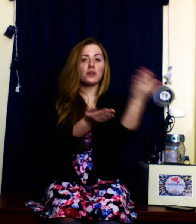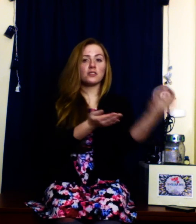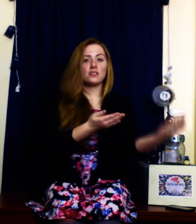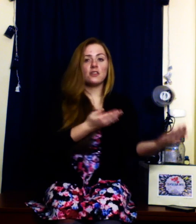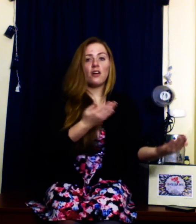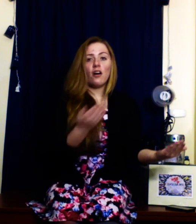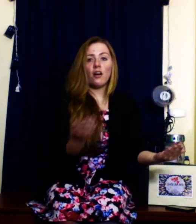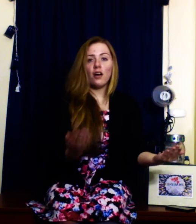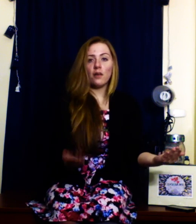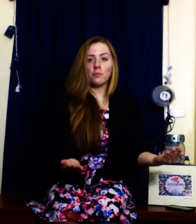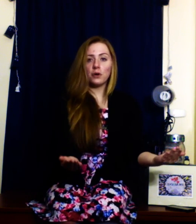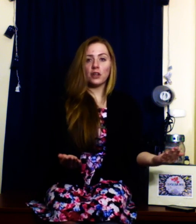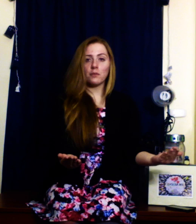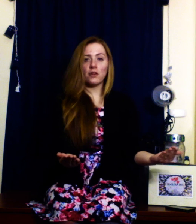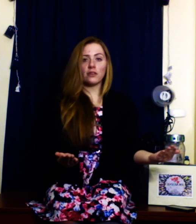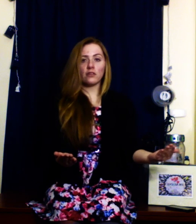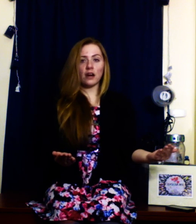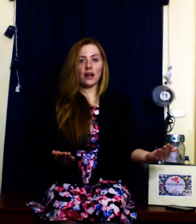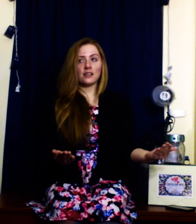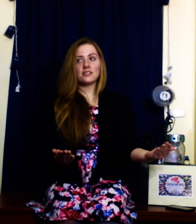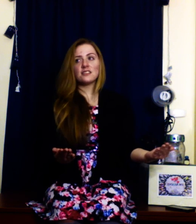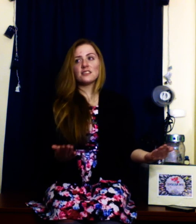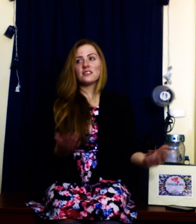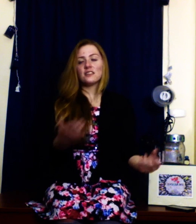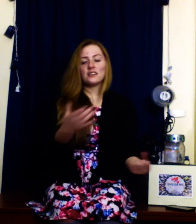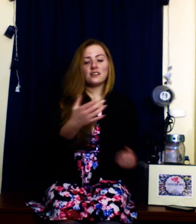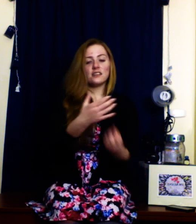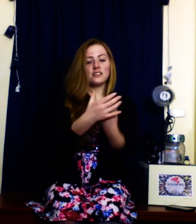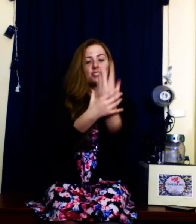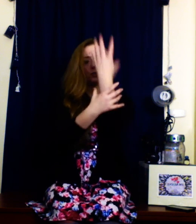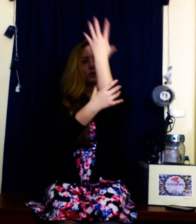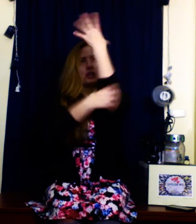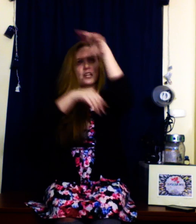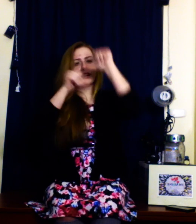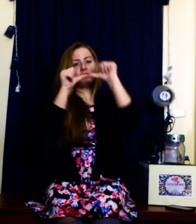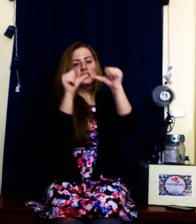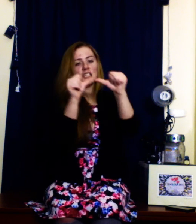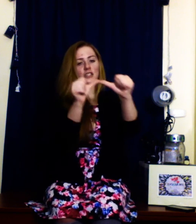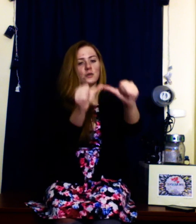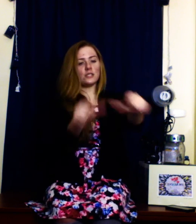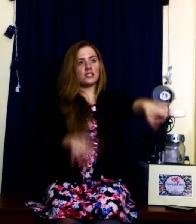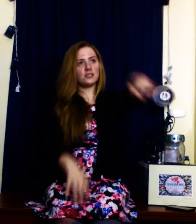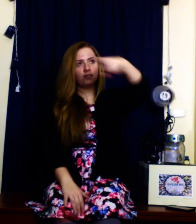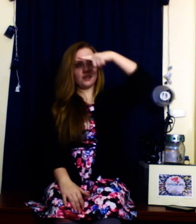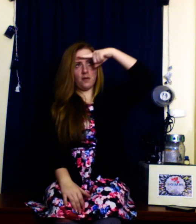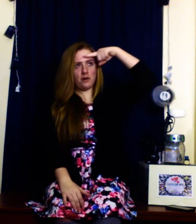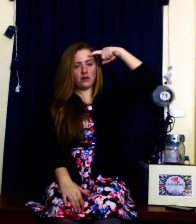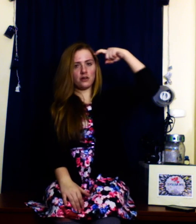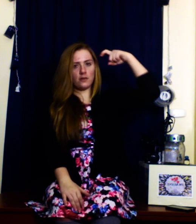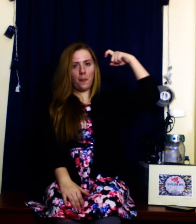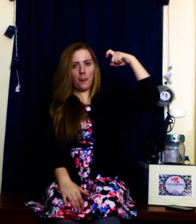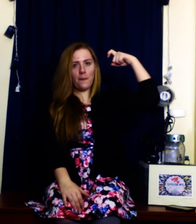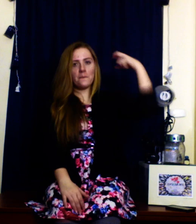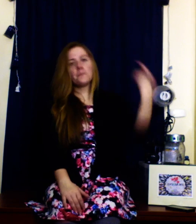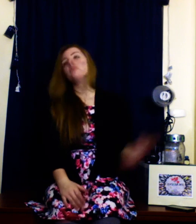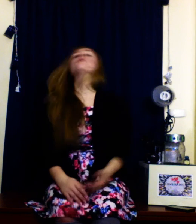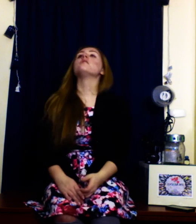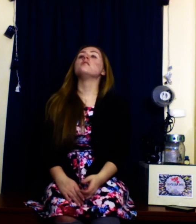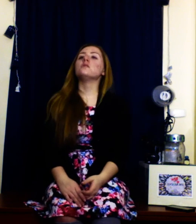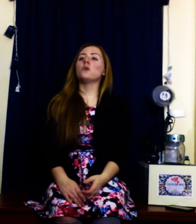books and putting them on the grass. Spring continues into summer. So